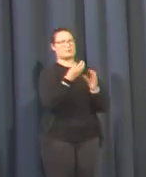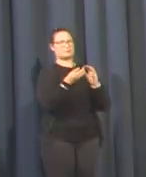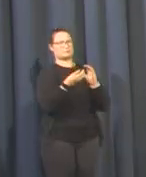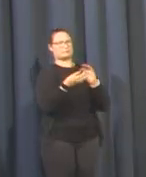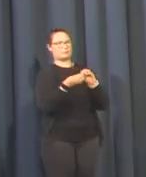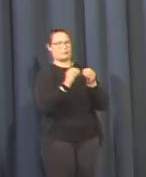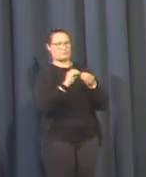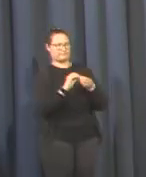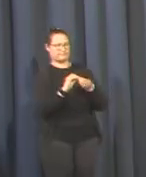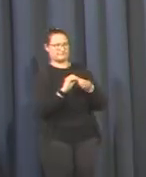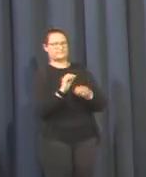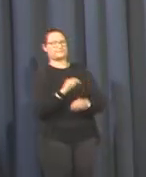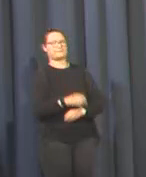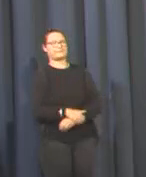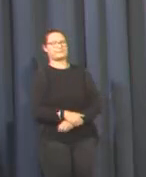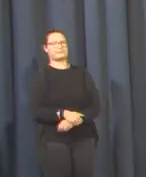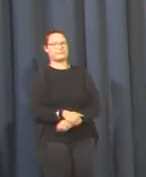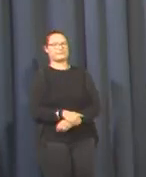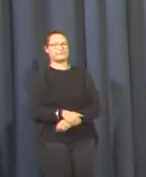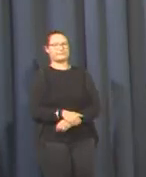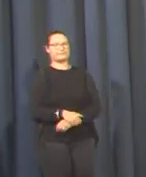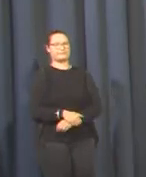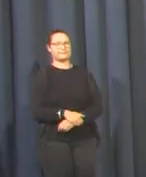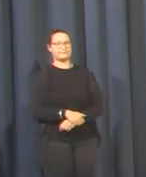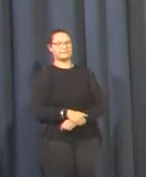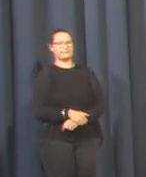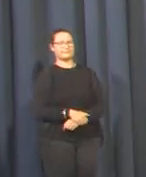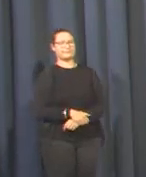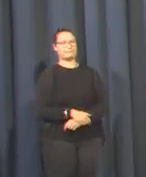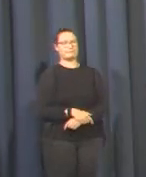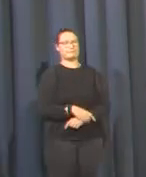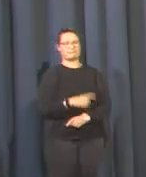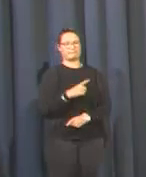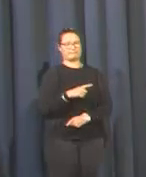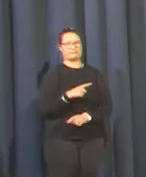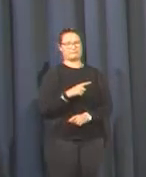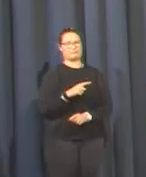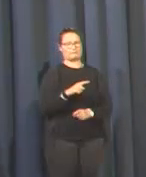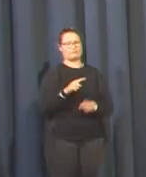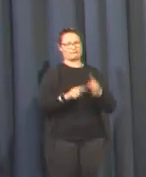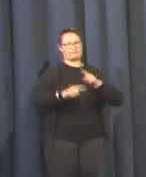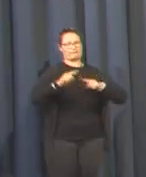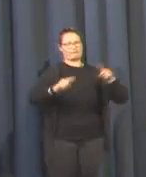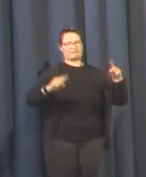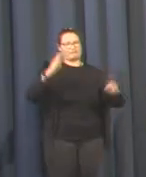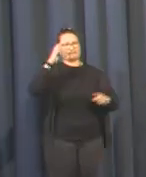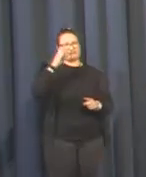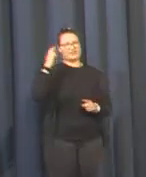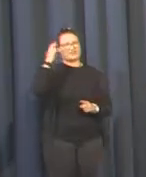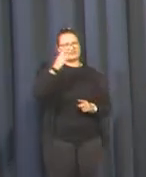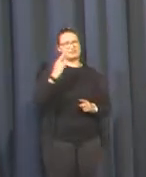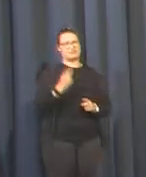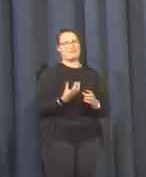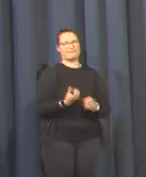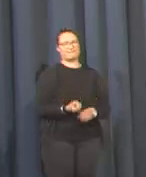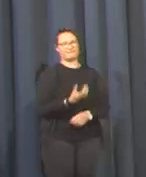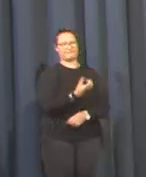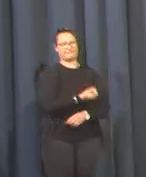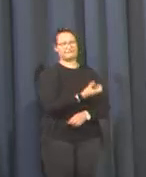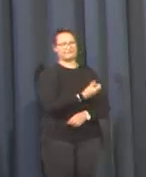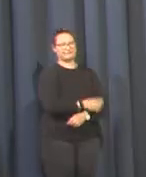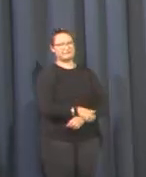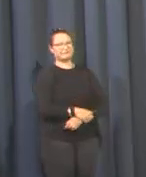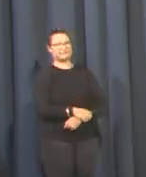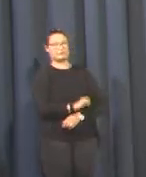troubles with development are, can be due to a lot of different reasons. If your child